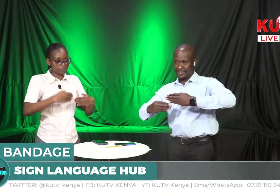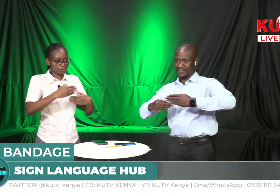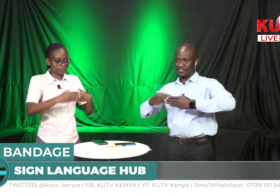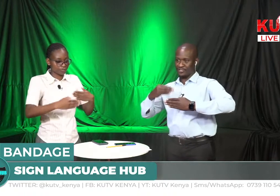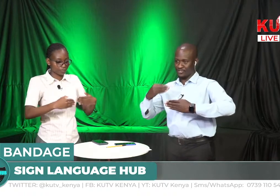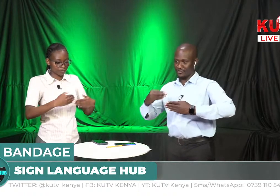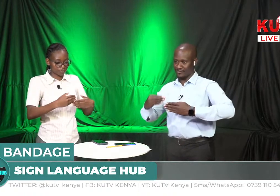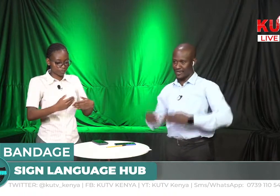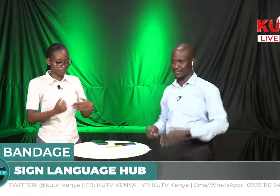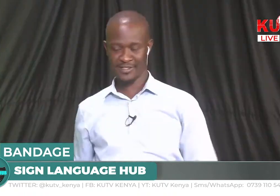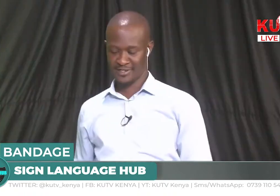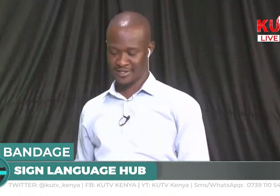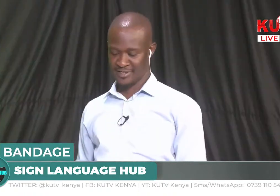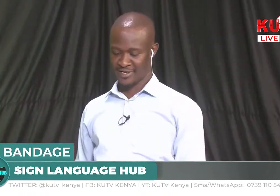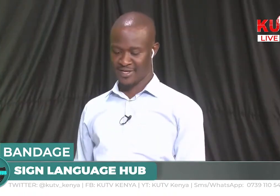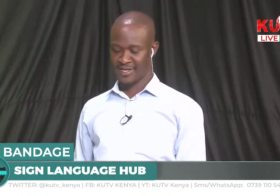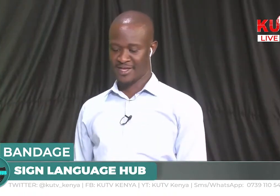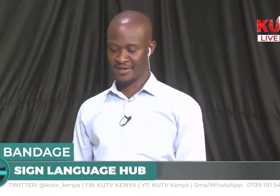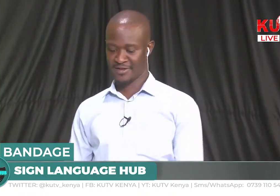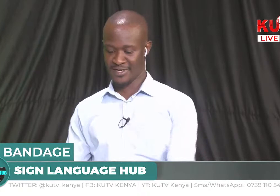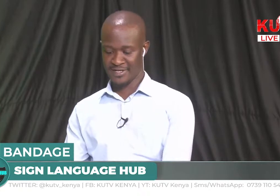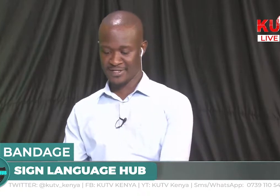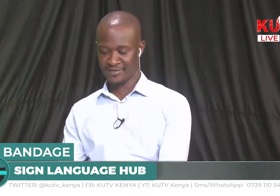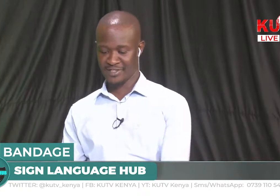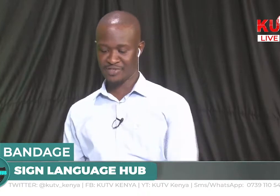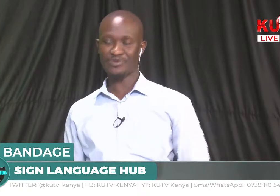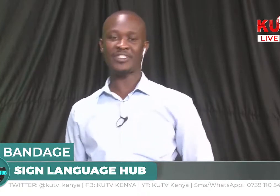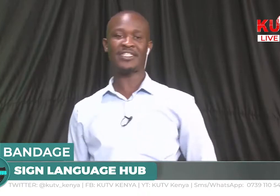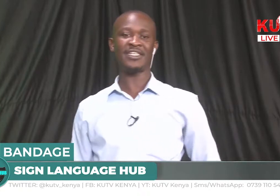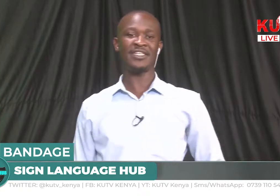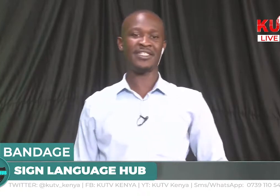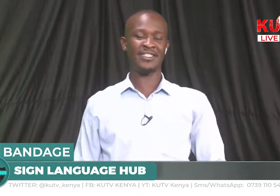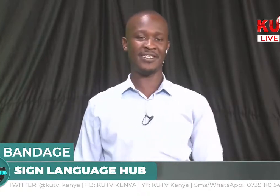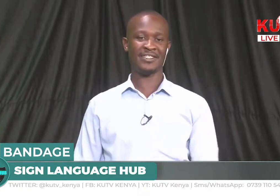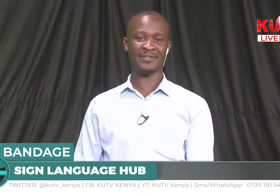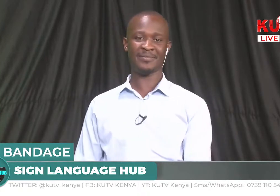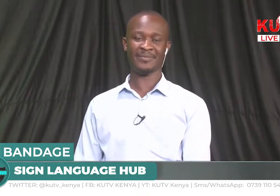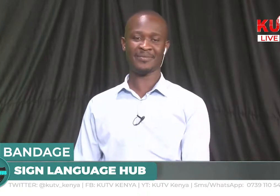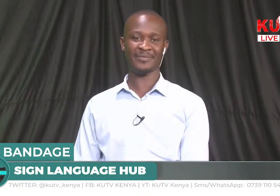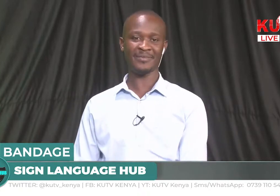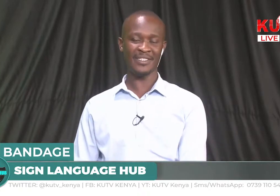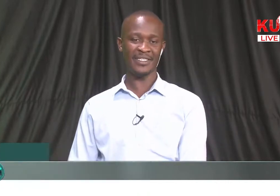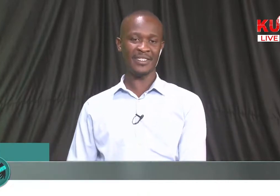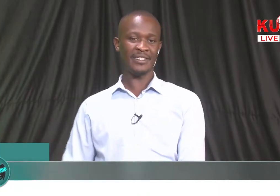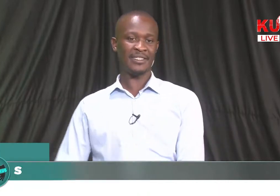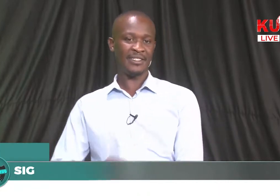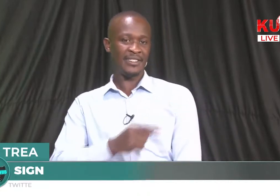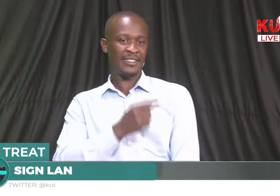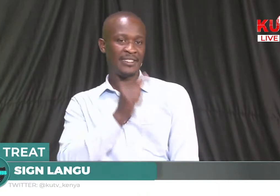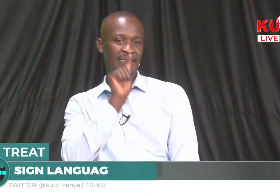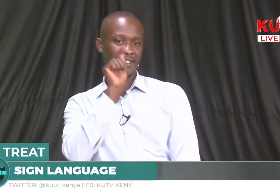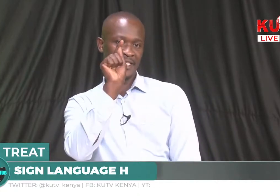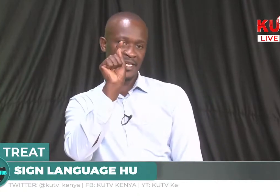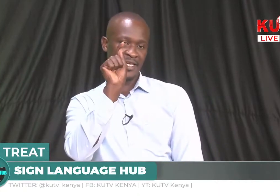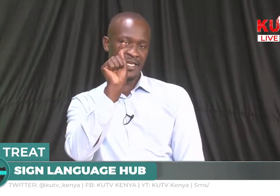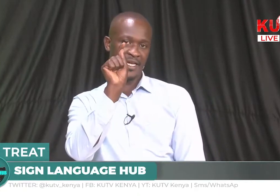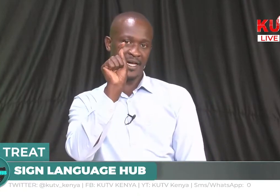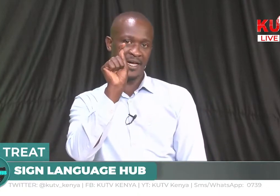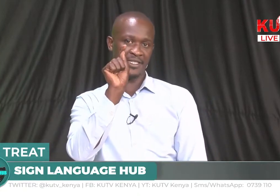bandage, all right? Okay, let's continue. Treat. Mm-hmm. T and